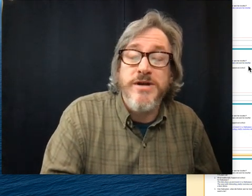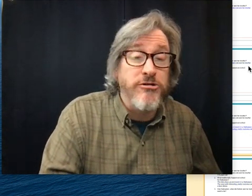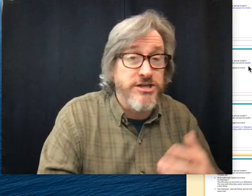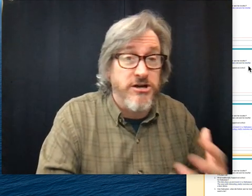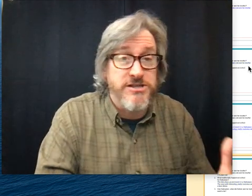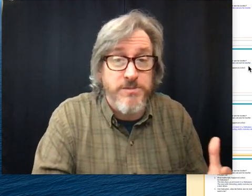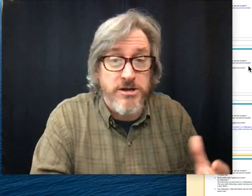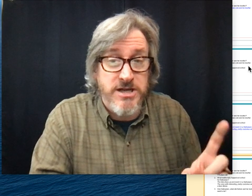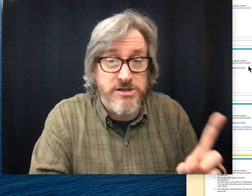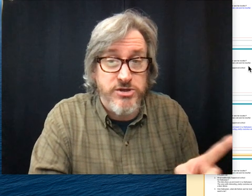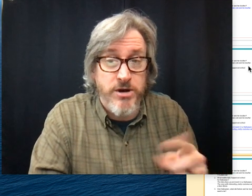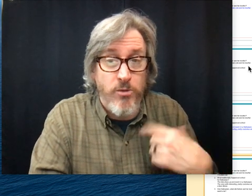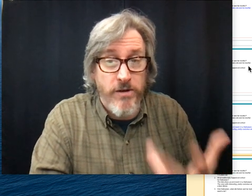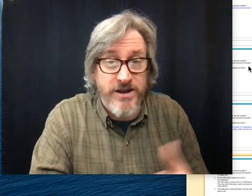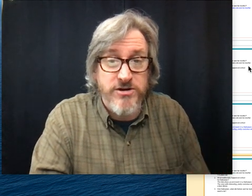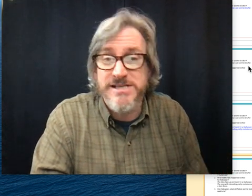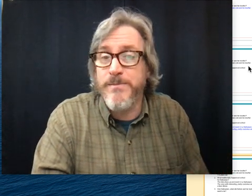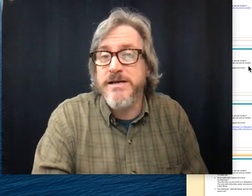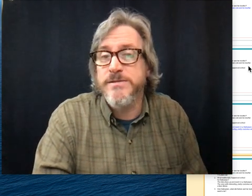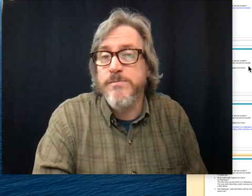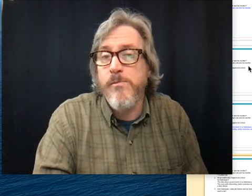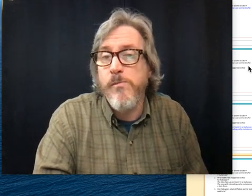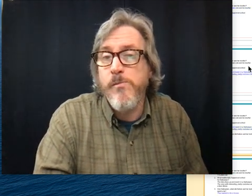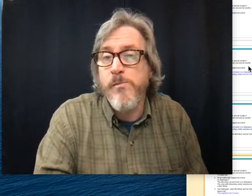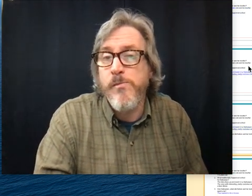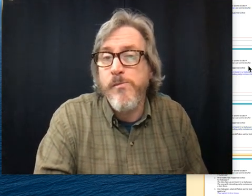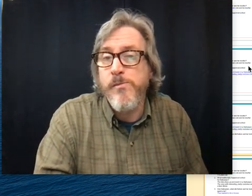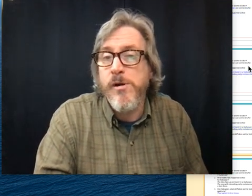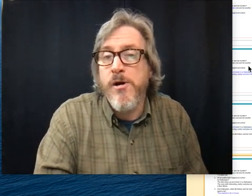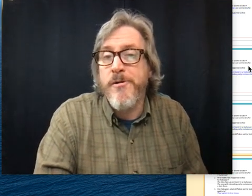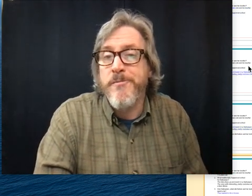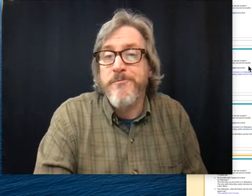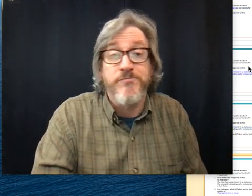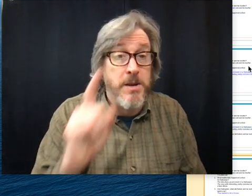So now she tells a story about what they dress up as.